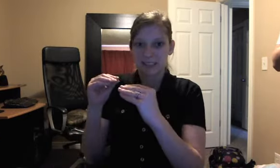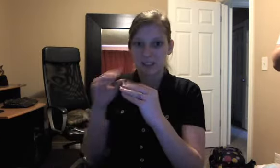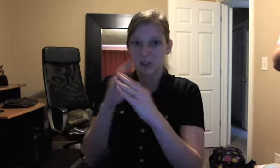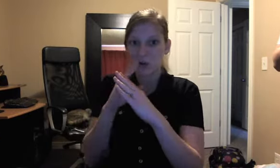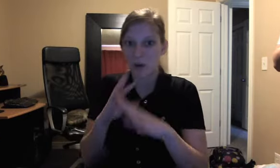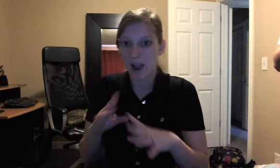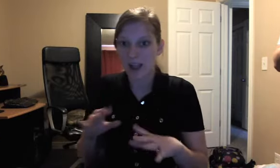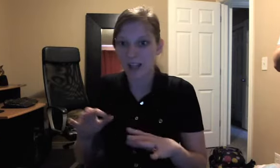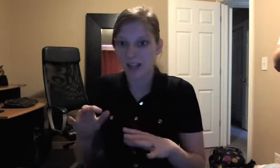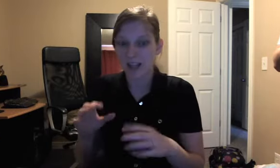Okay.